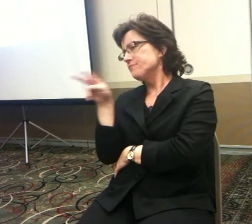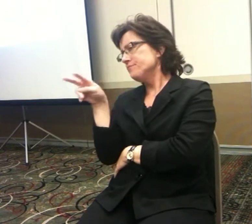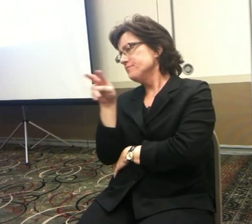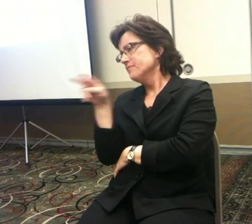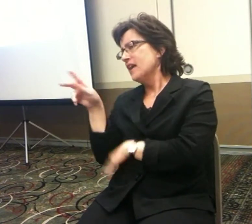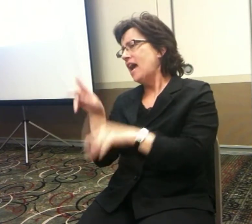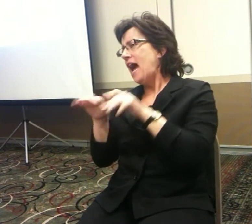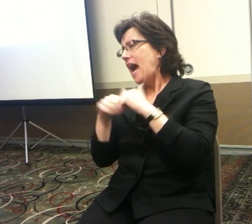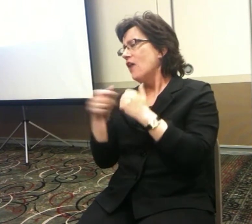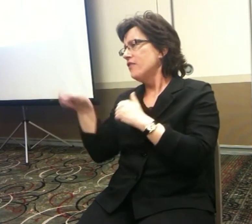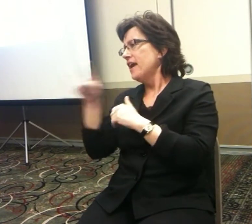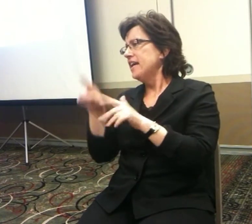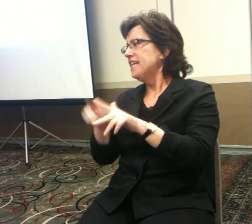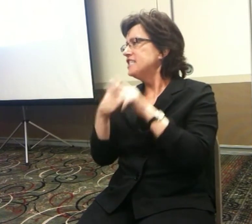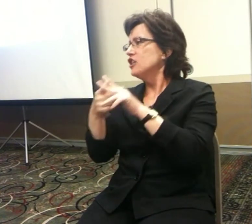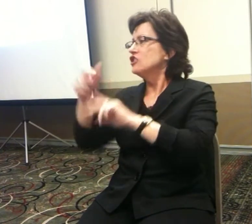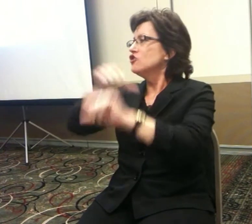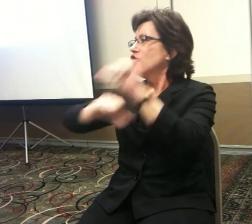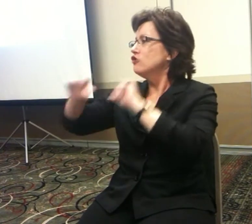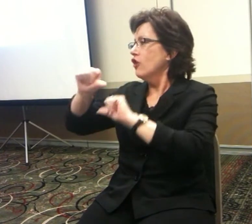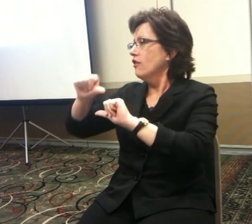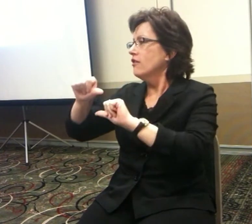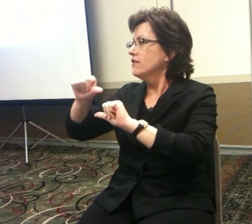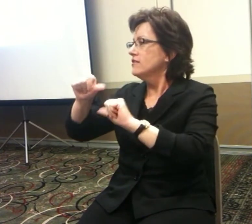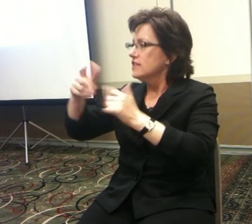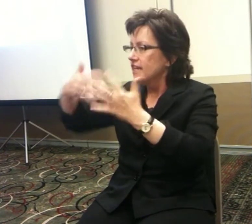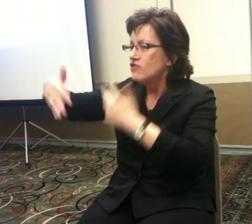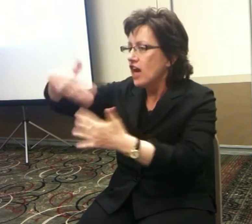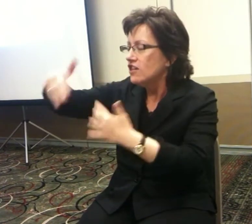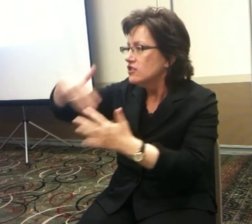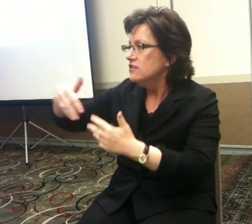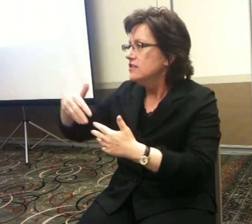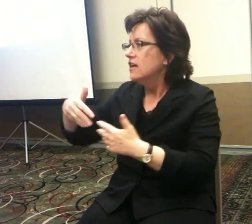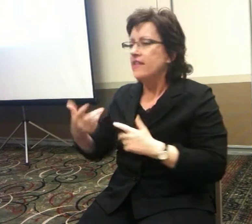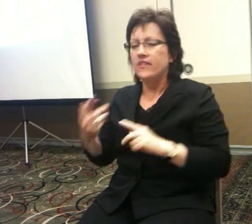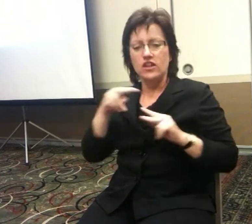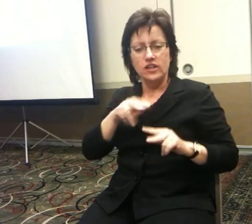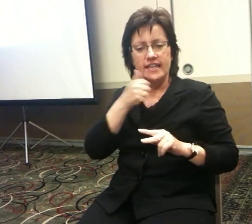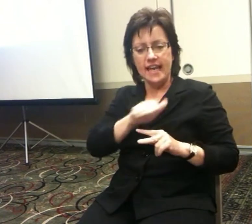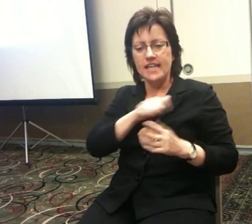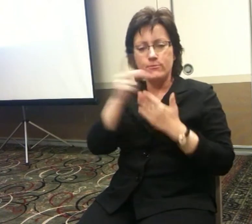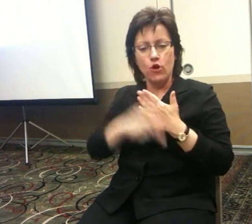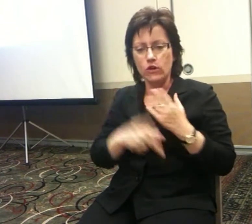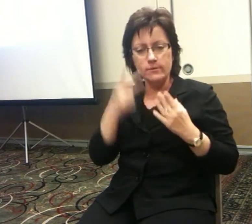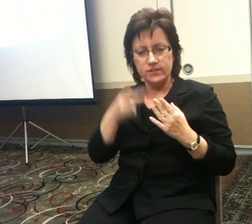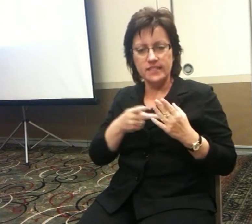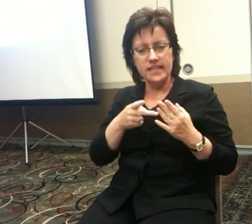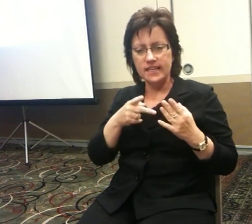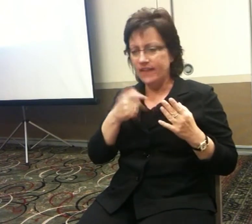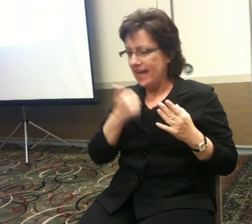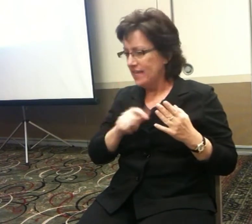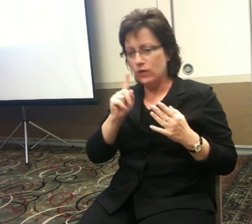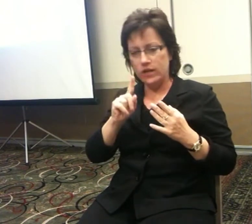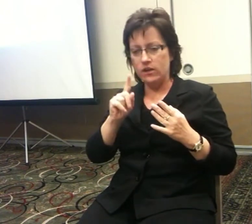at any social skills program and see, does any of them teach a kid to do this? No, there's no validity. So much of what we do.